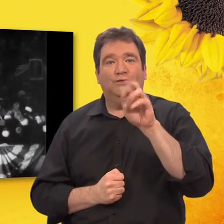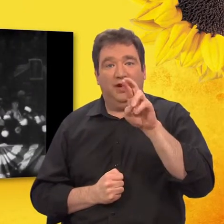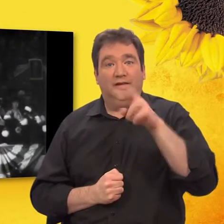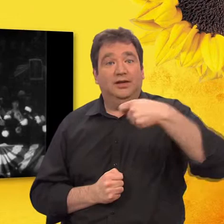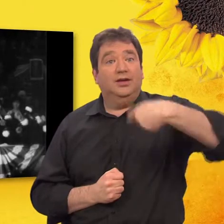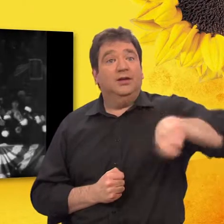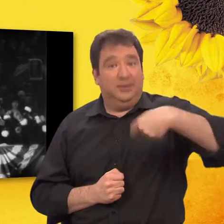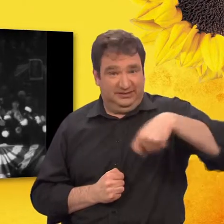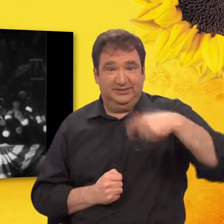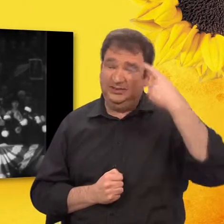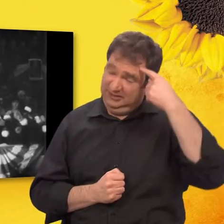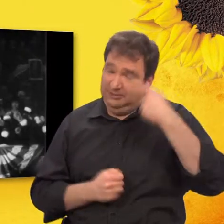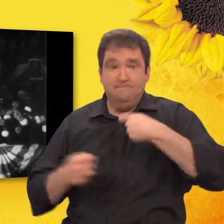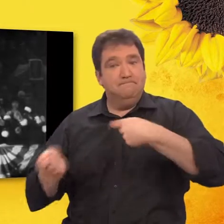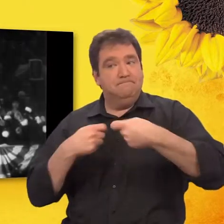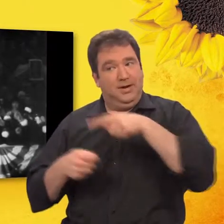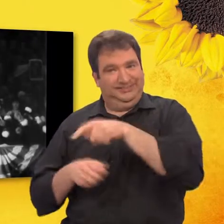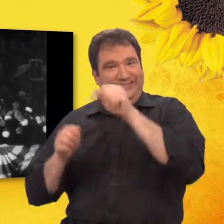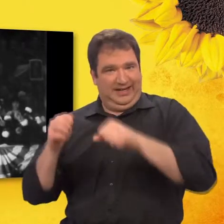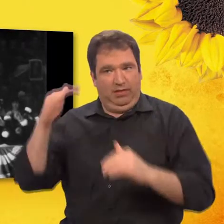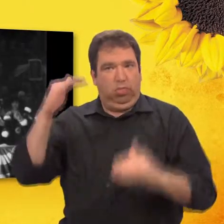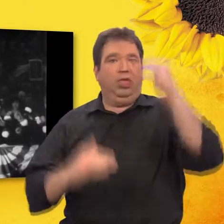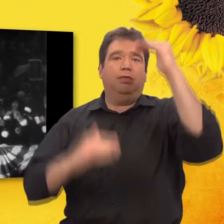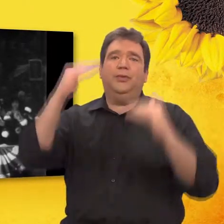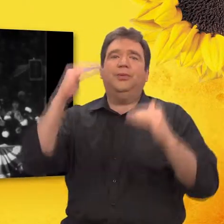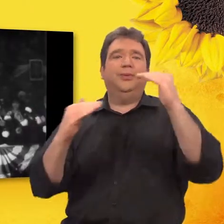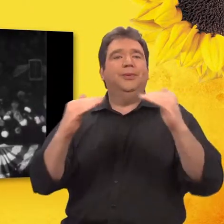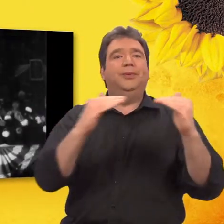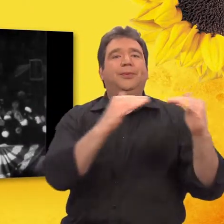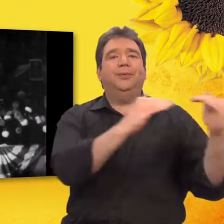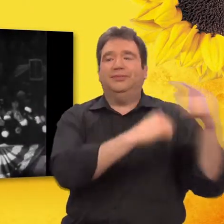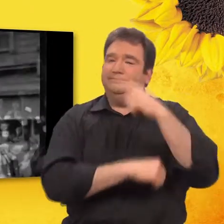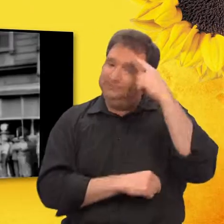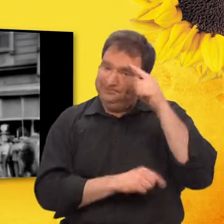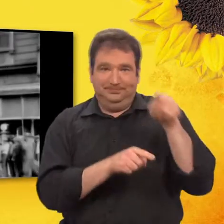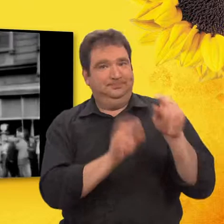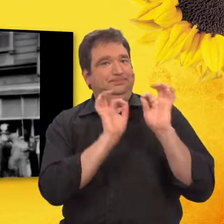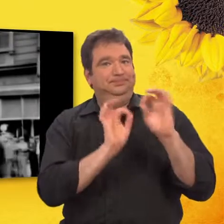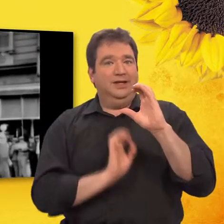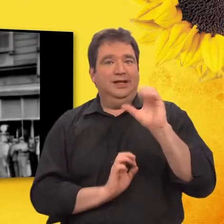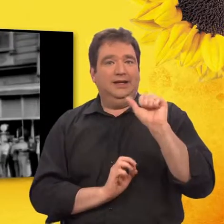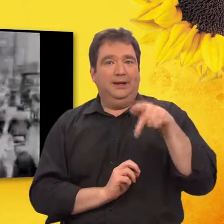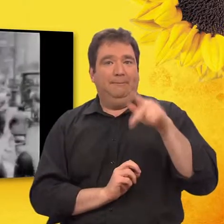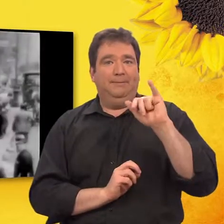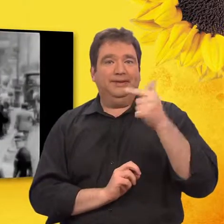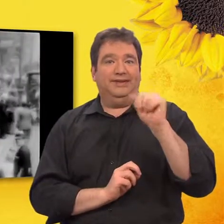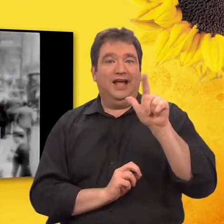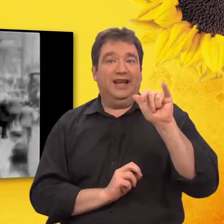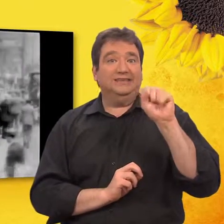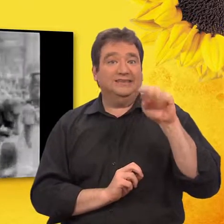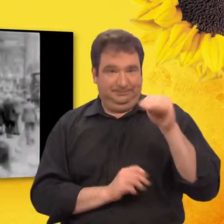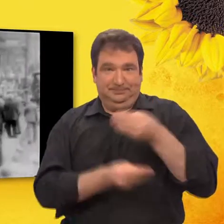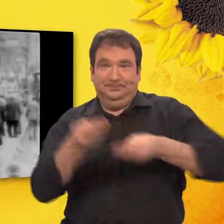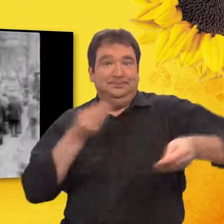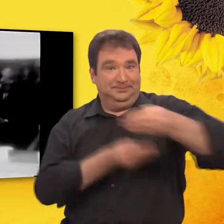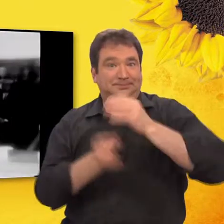Hoover, the US president at the time, believed in the market's ability to balance the economy. His faith in capitalism proved to be no